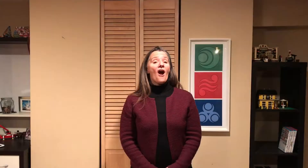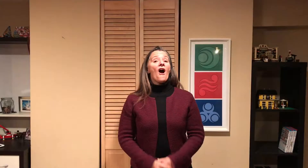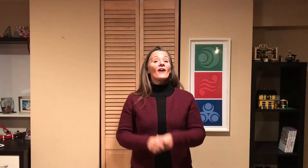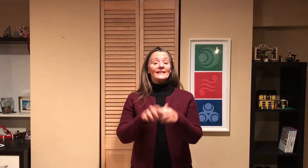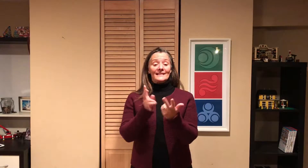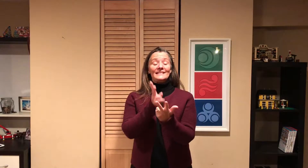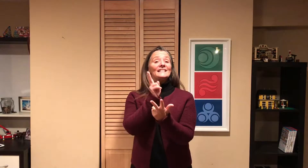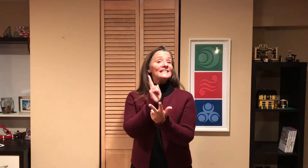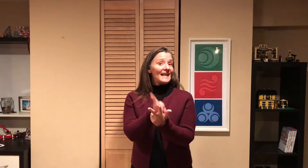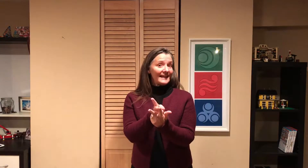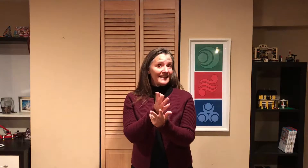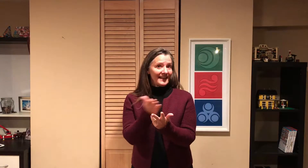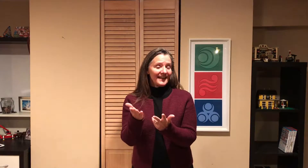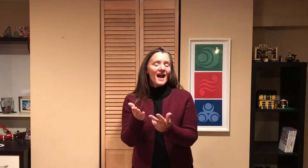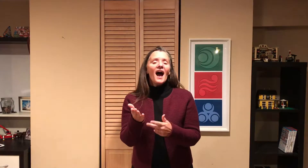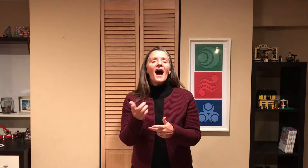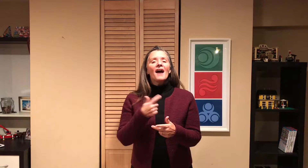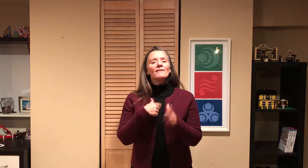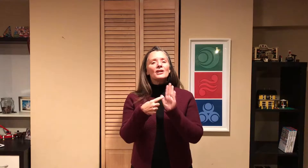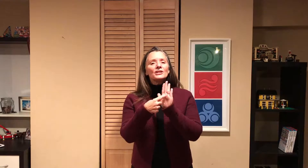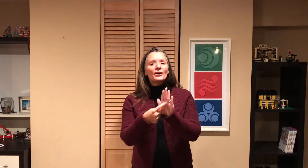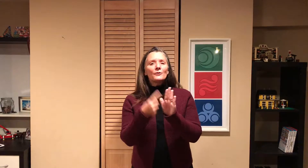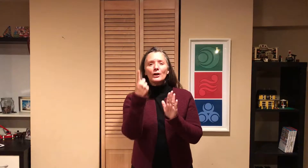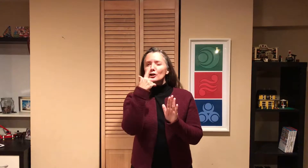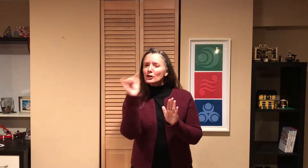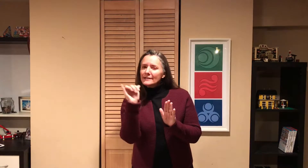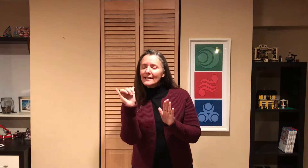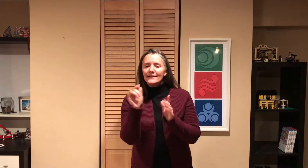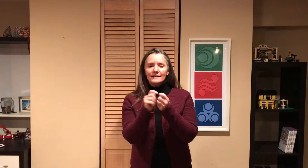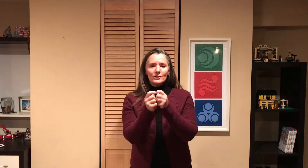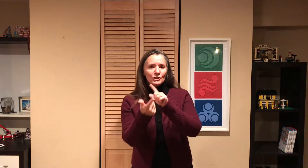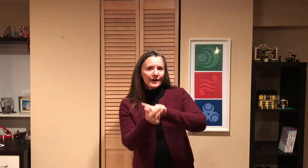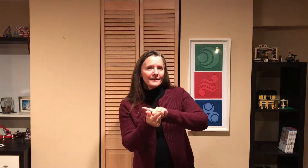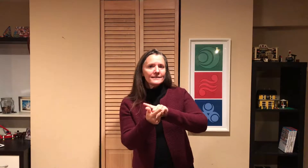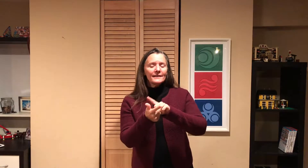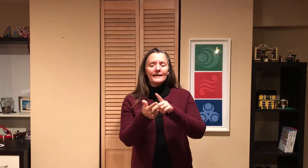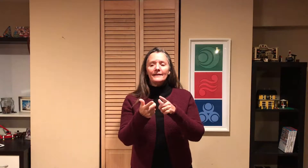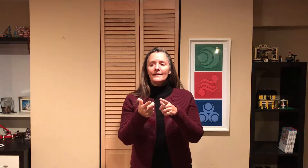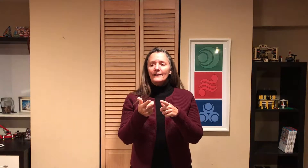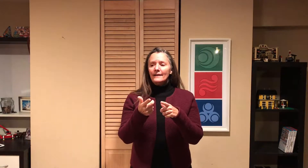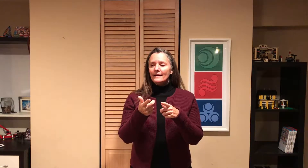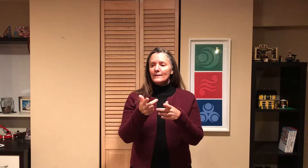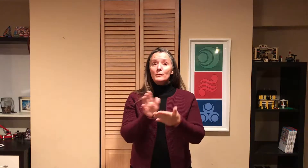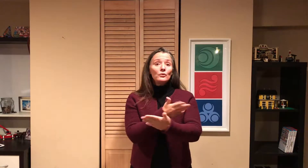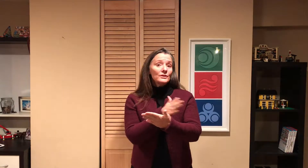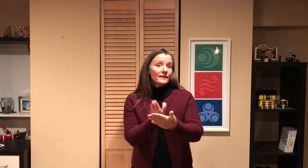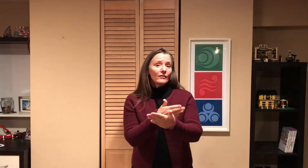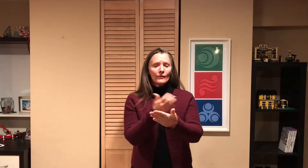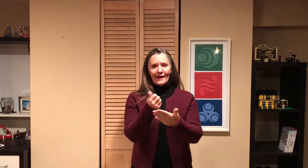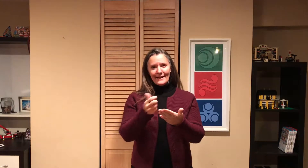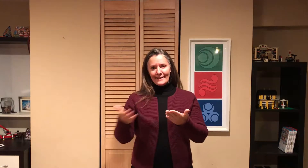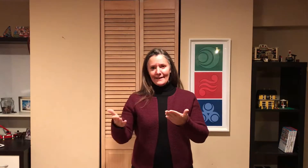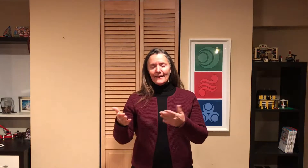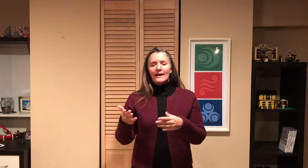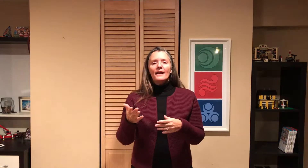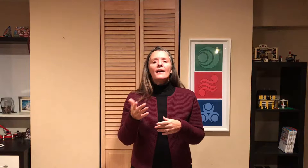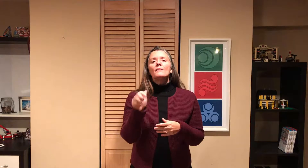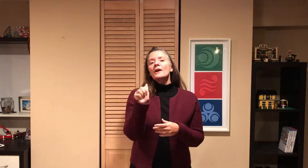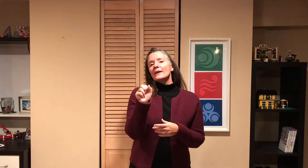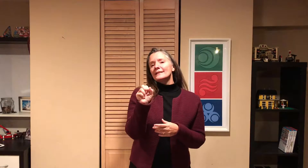All right, this is the second thing. I want to show you what it looks like to translate music or anything. American